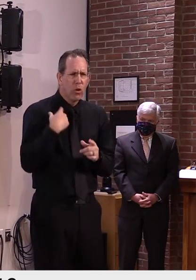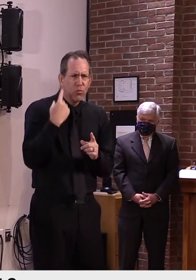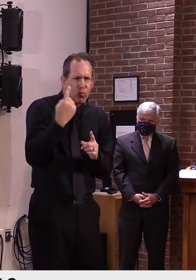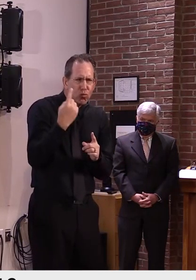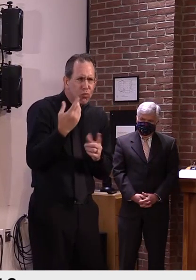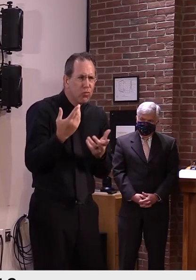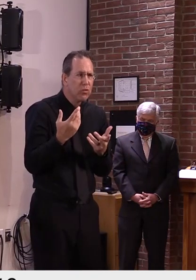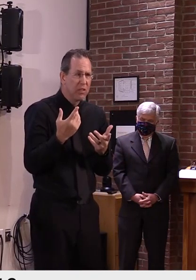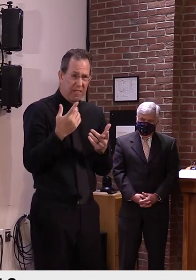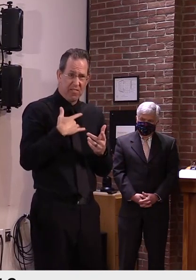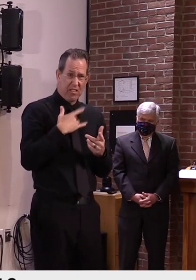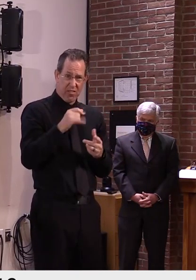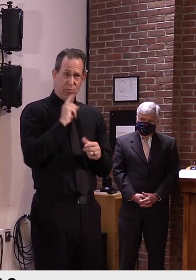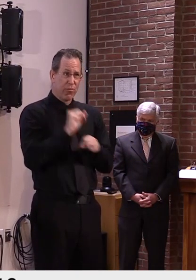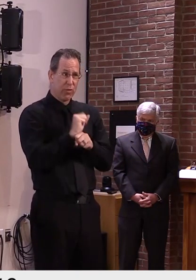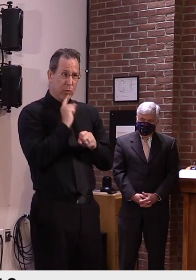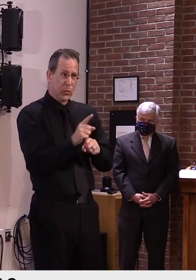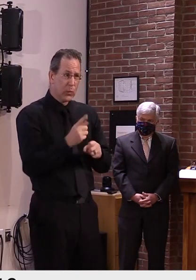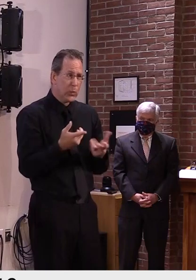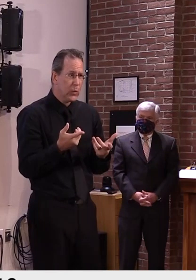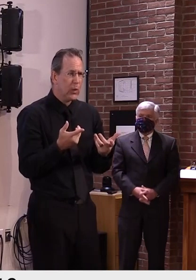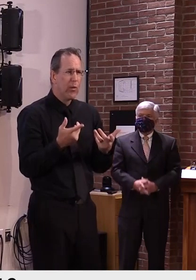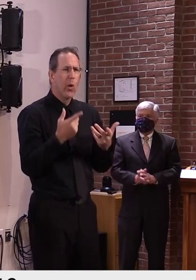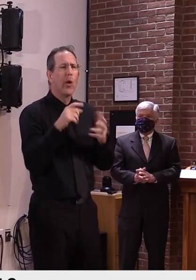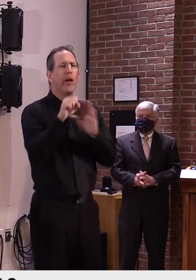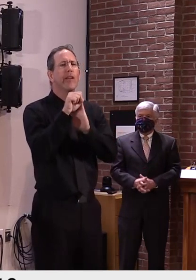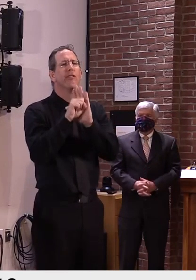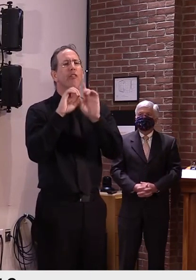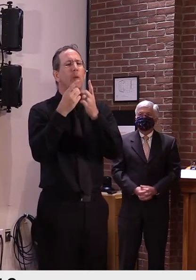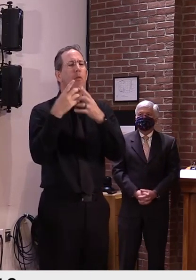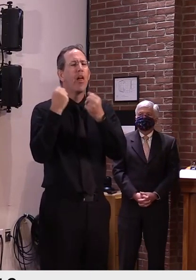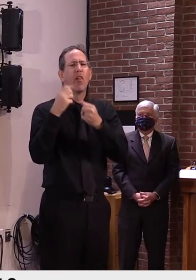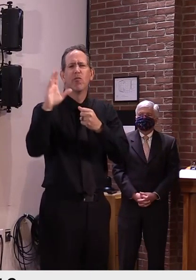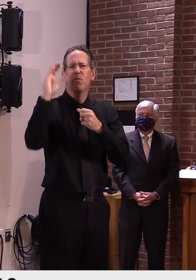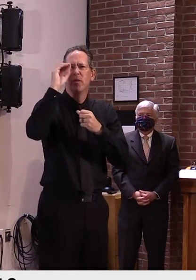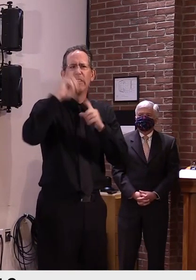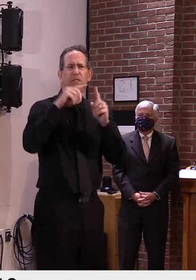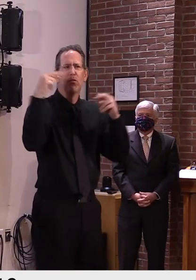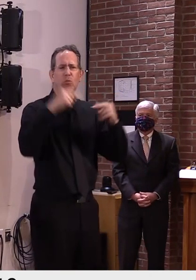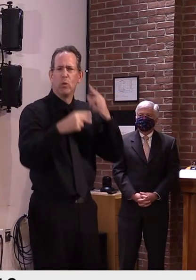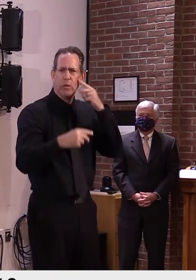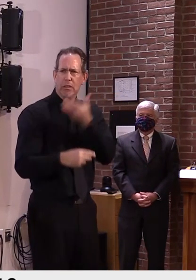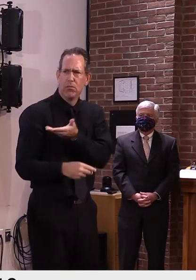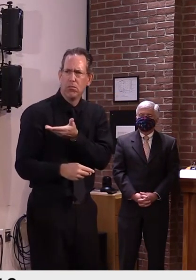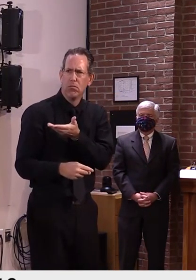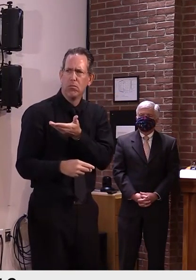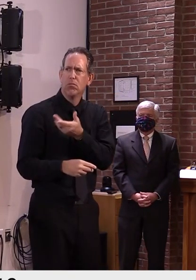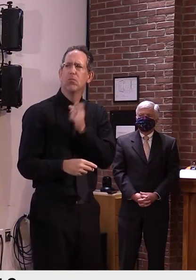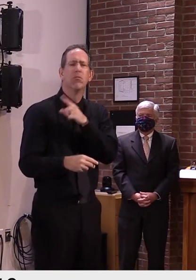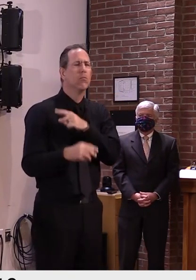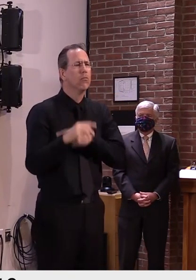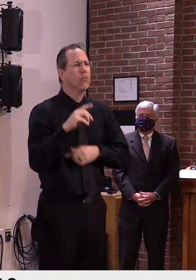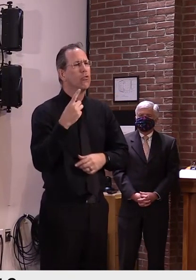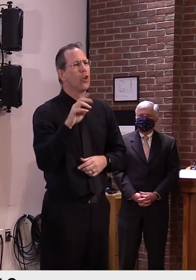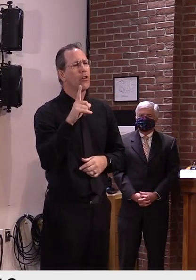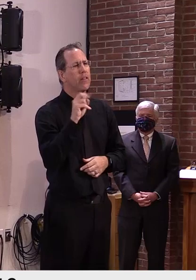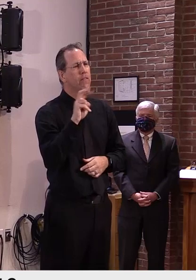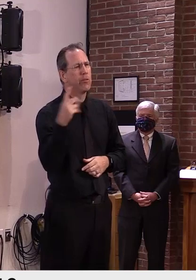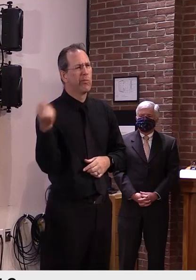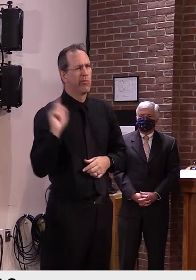what the State Department of Health already knows. I think Commissioner Levine first.